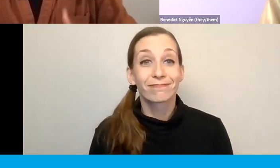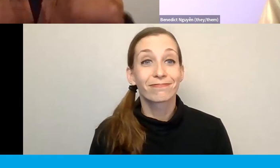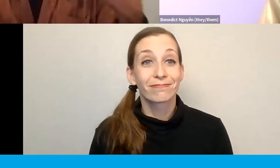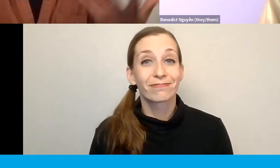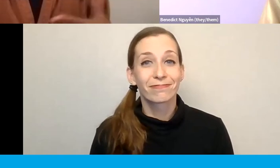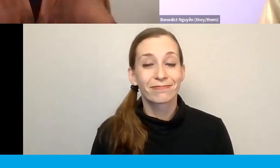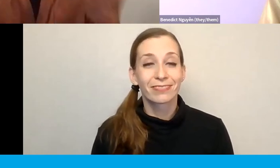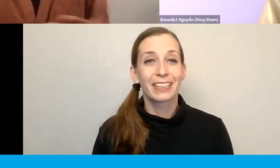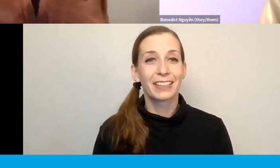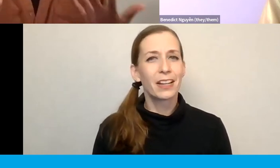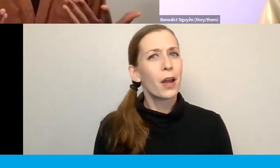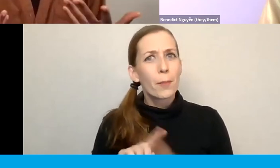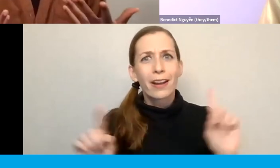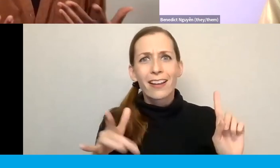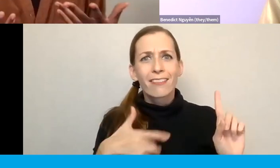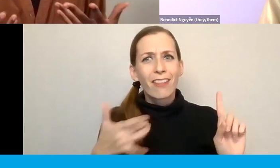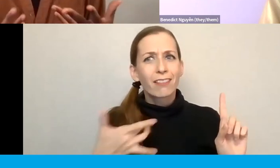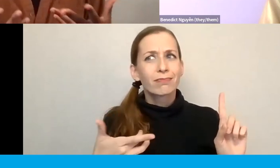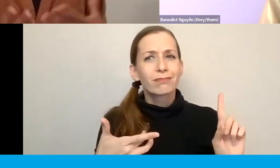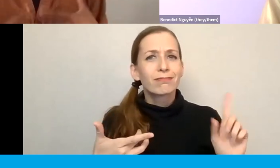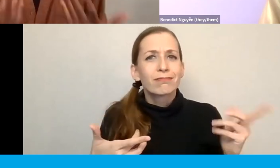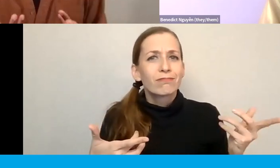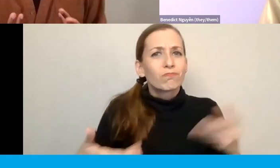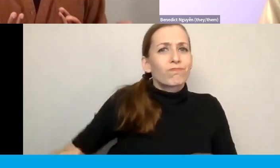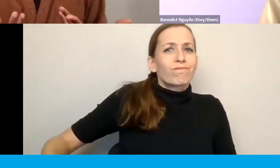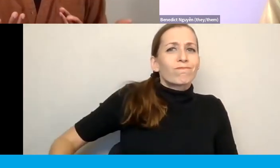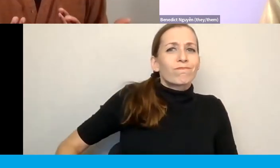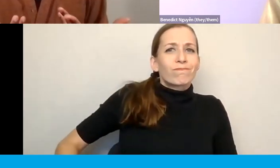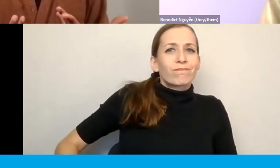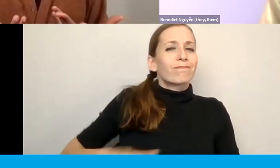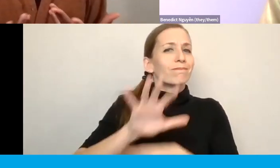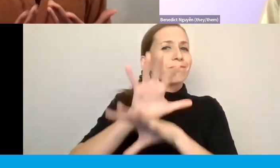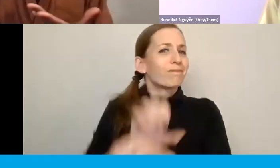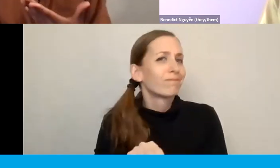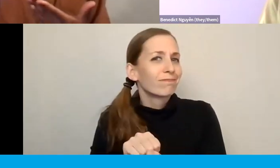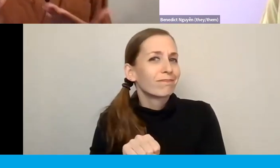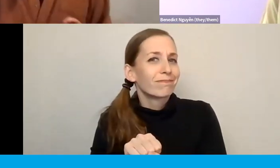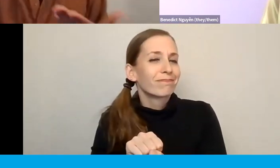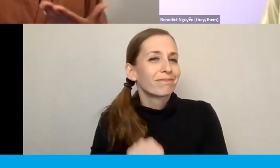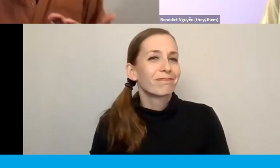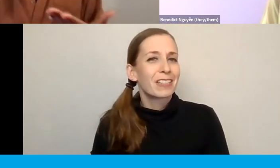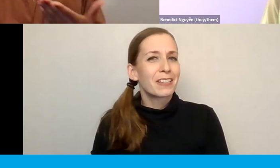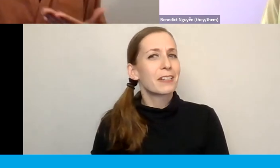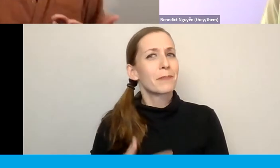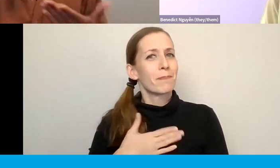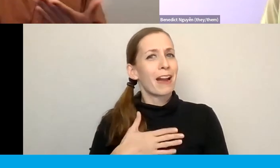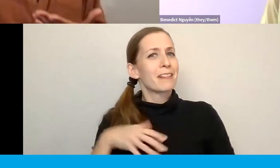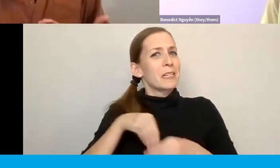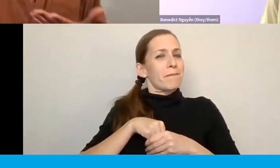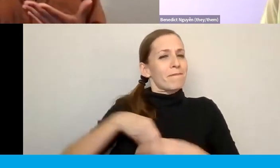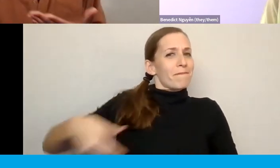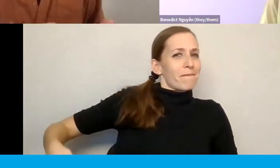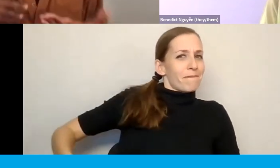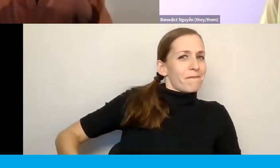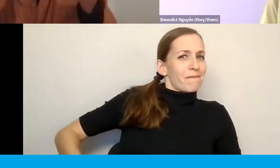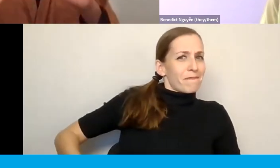a an intuitive logic, right, that I'm sort of like calling on when I start to watch the thing. I start to watch the thing over